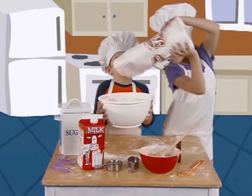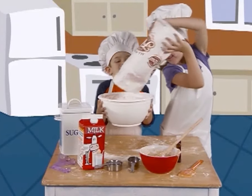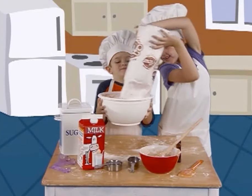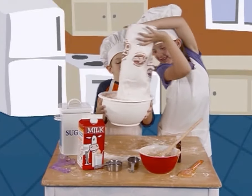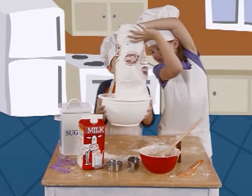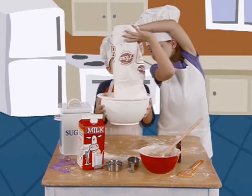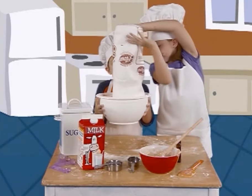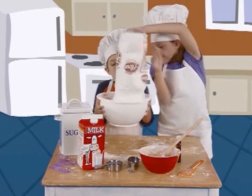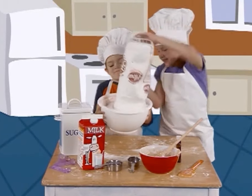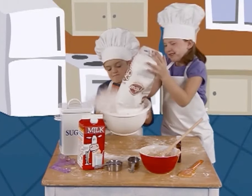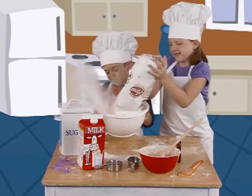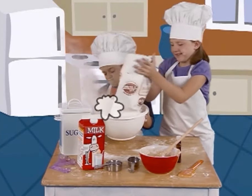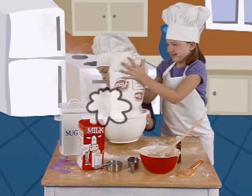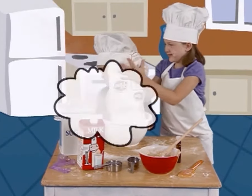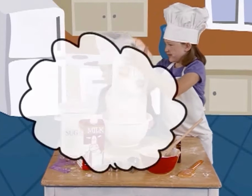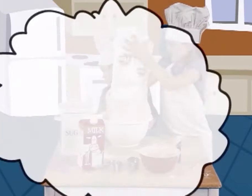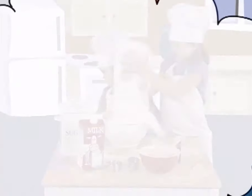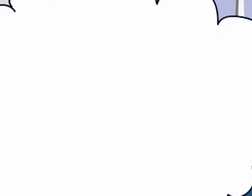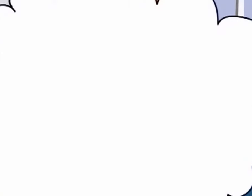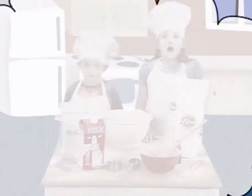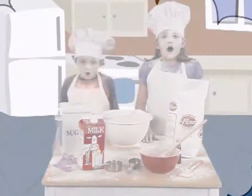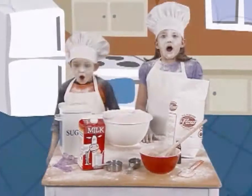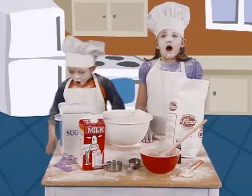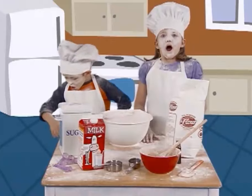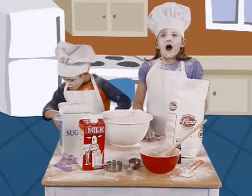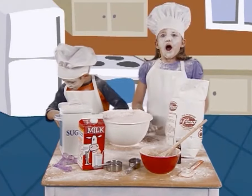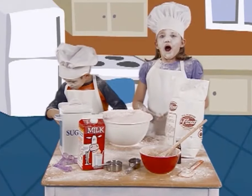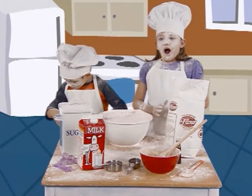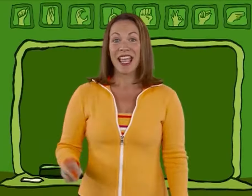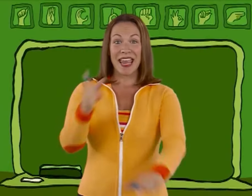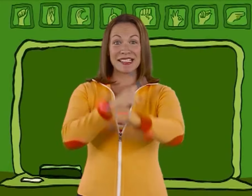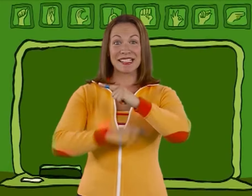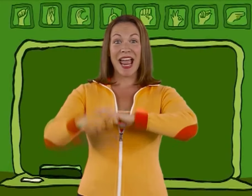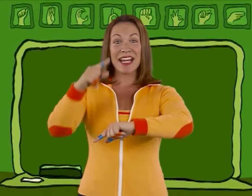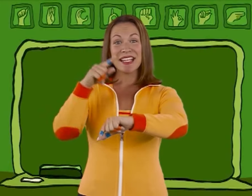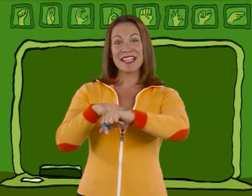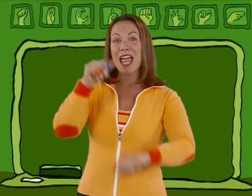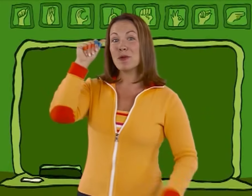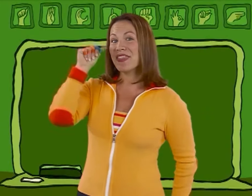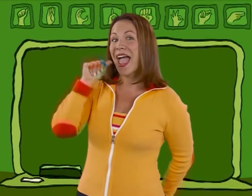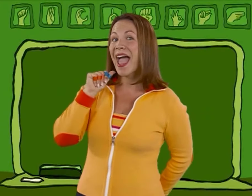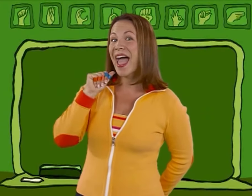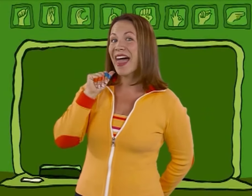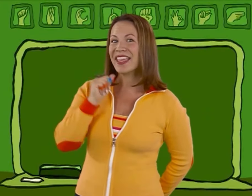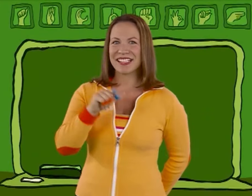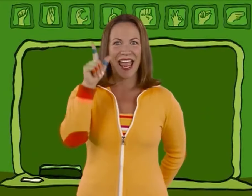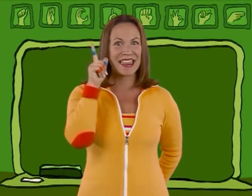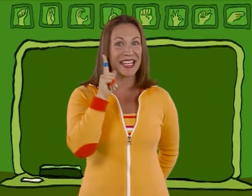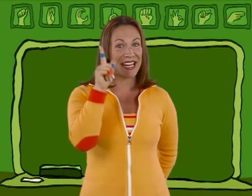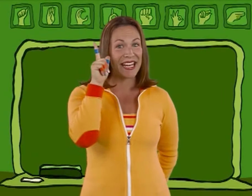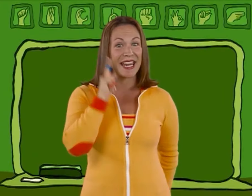It's signing time with Alex and Leah. It's signing time with Alex and